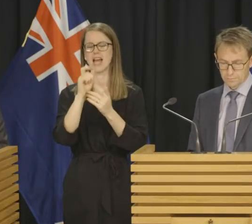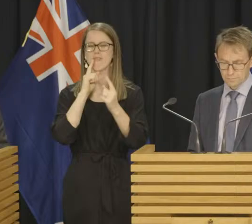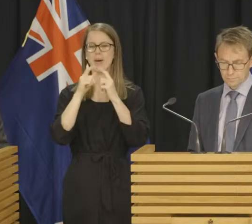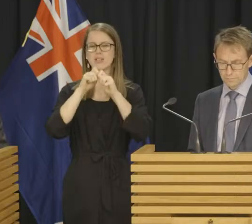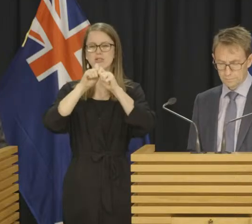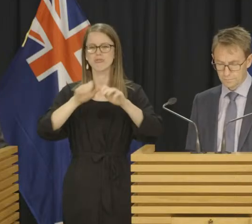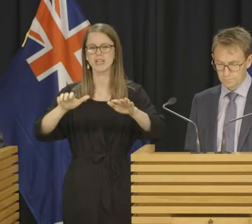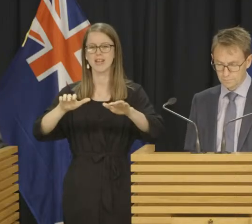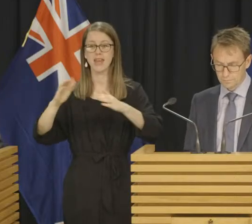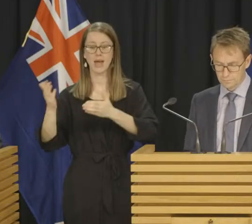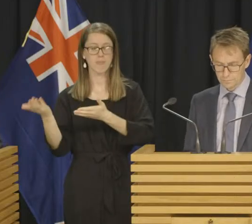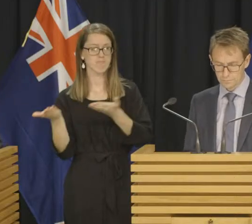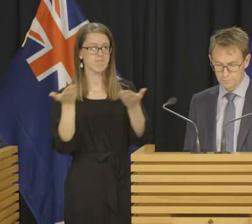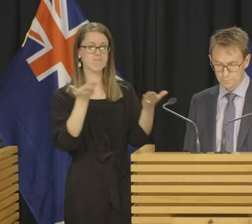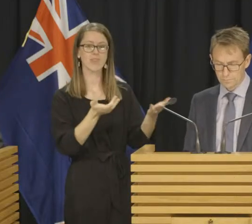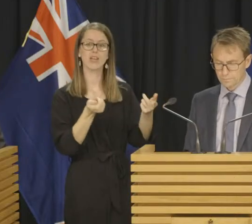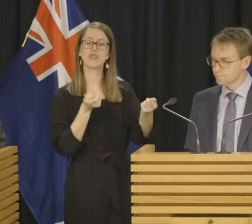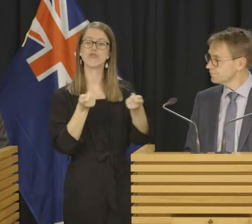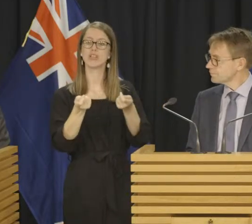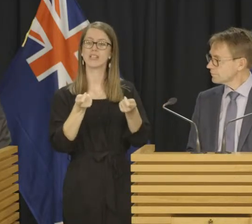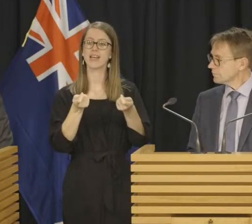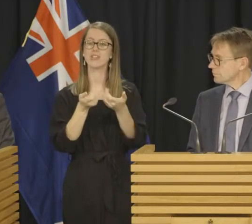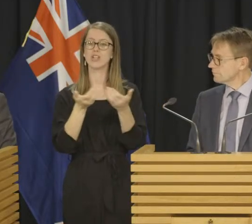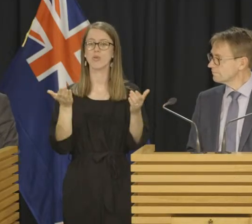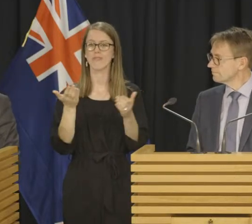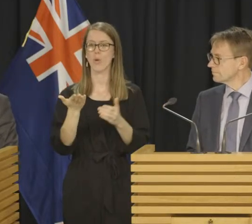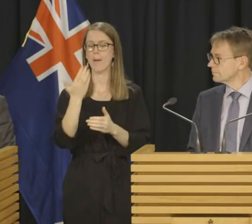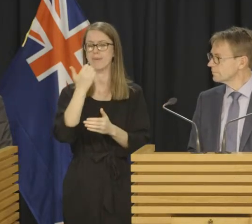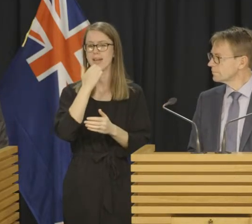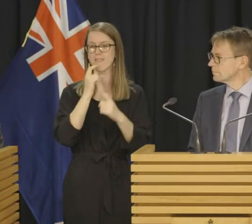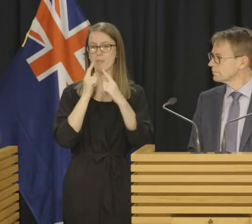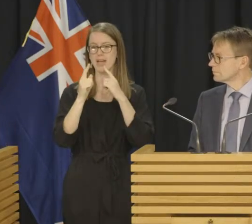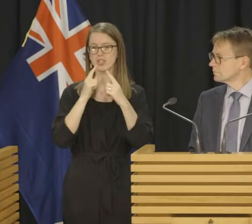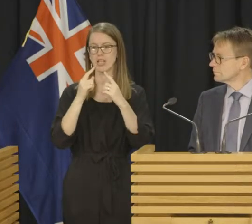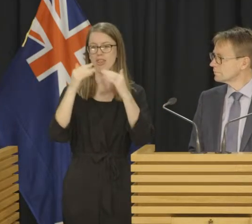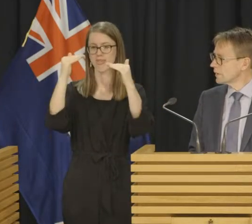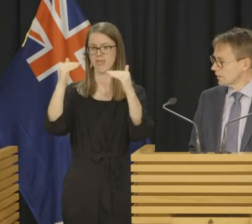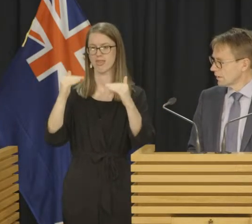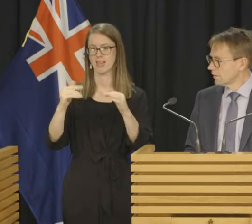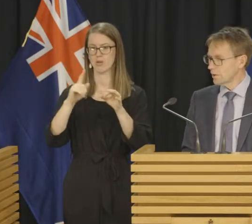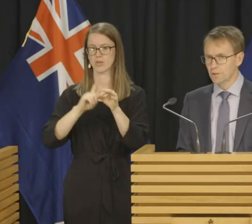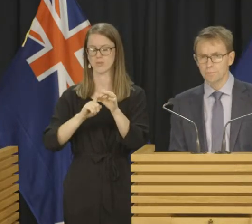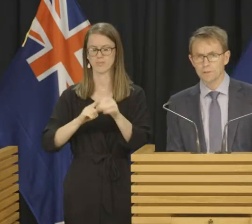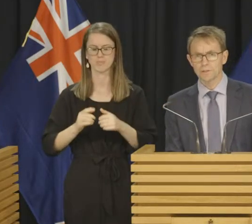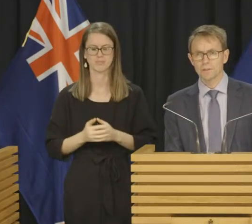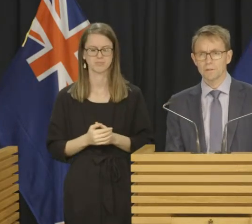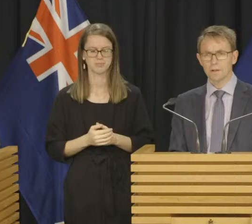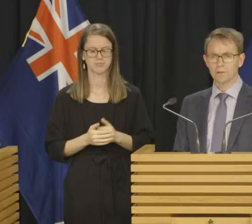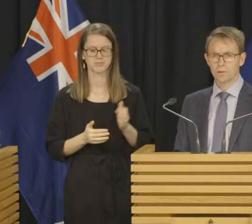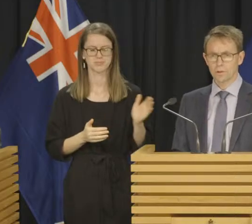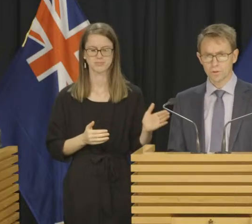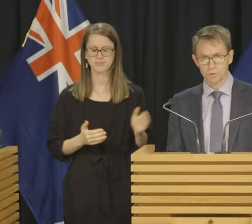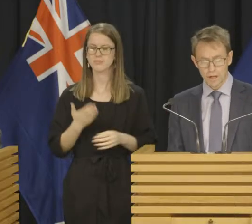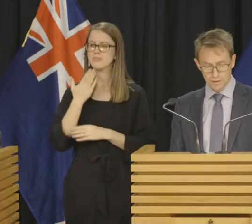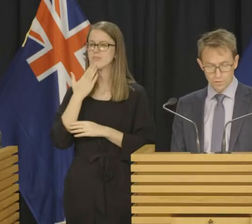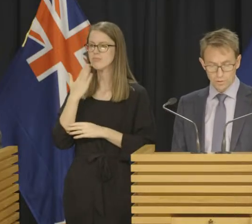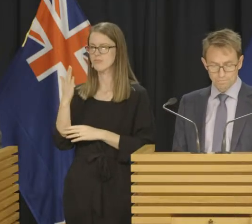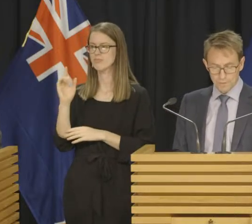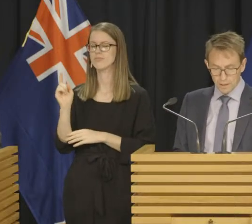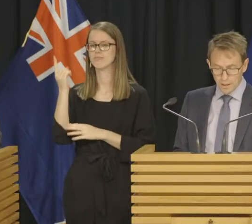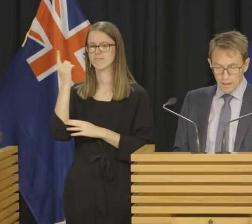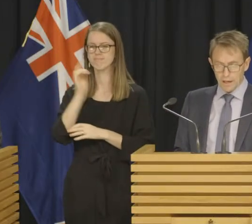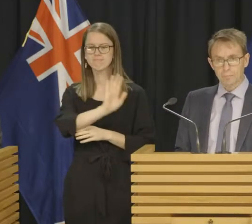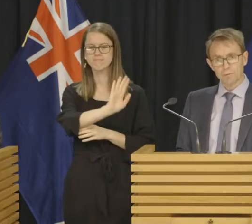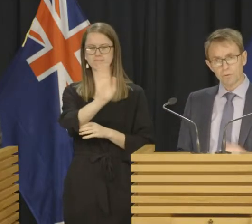efforts. I'll now hand over to the Director General for the daily update before we get into questions. Thank you, Minister. Kia ora koutou